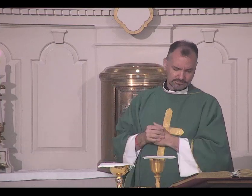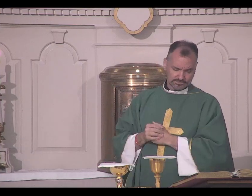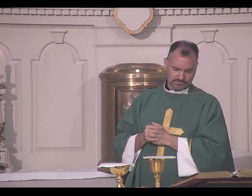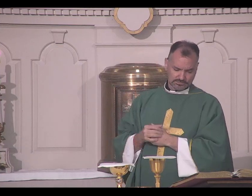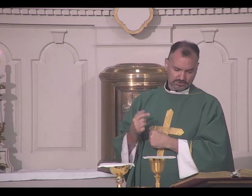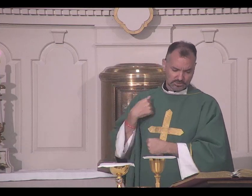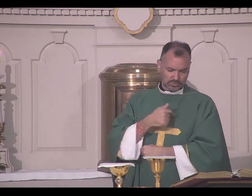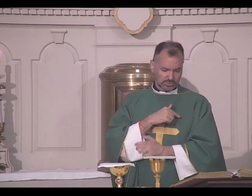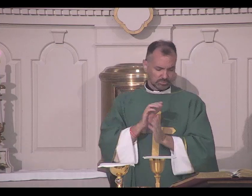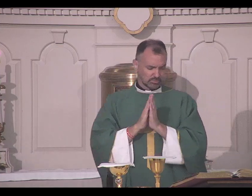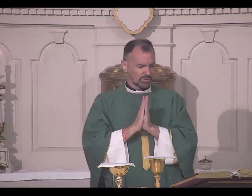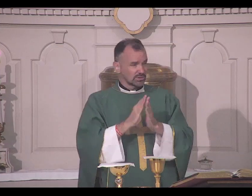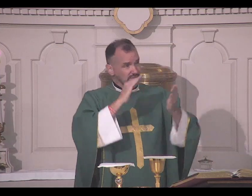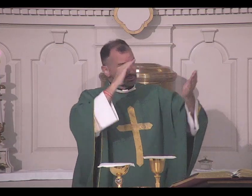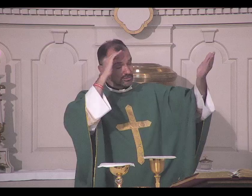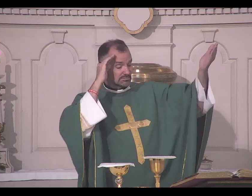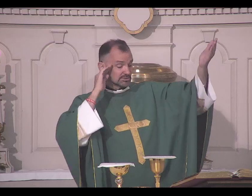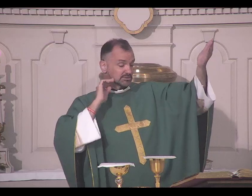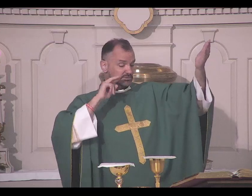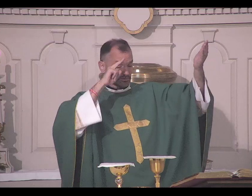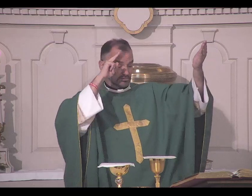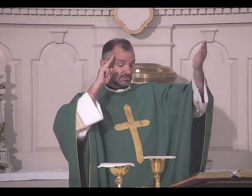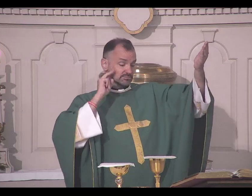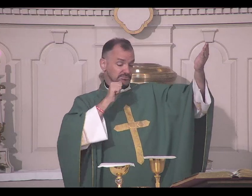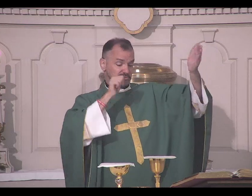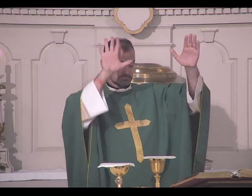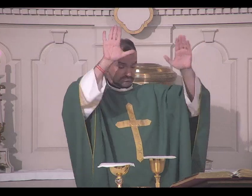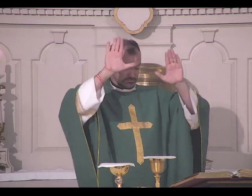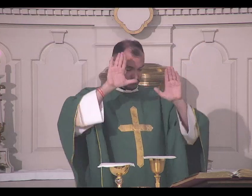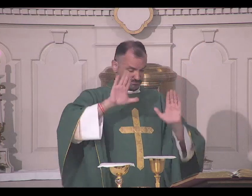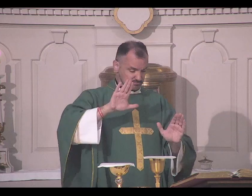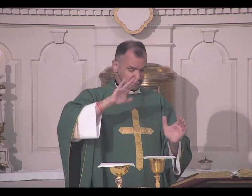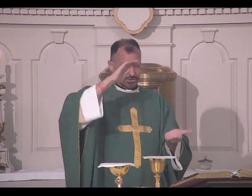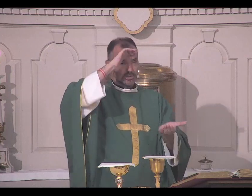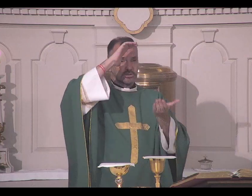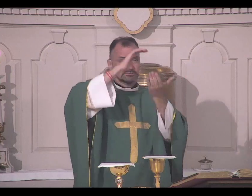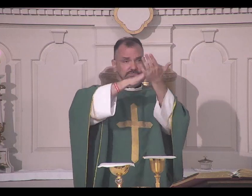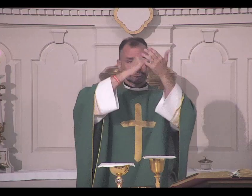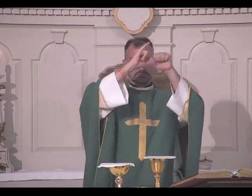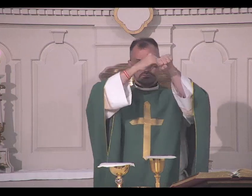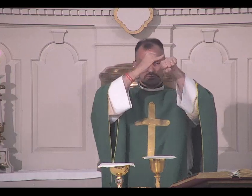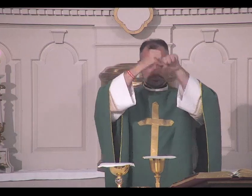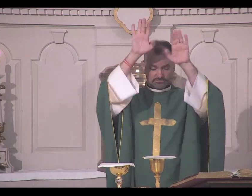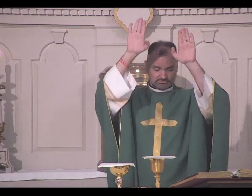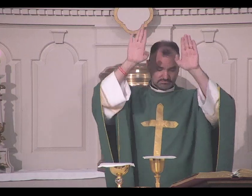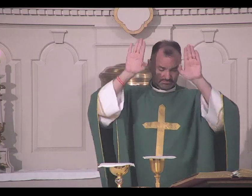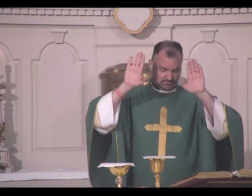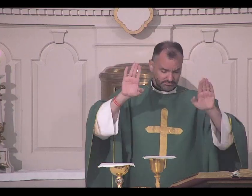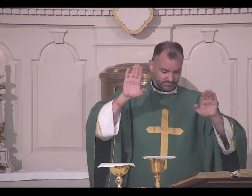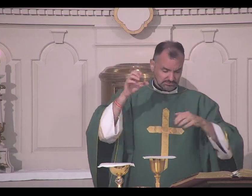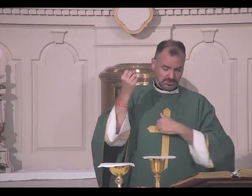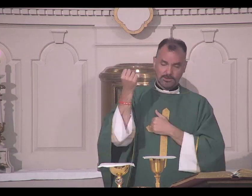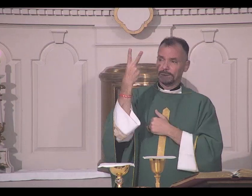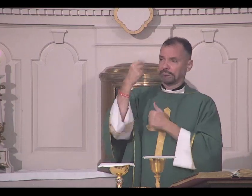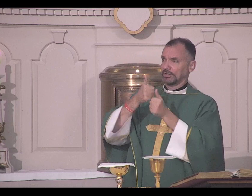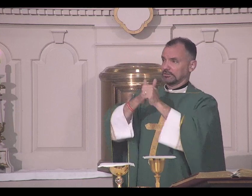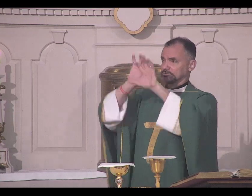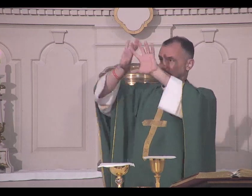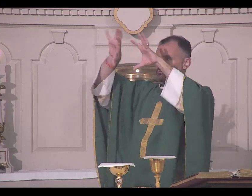Have mercy on us all, we pray, that with the Blessed Virgin Mary, Mother of God, with Blessed Joseph, her spouse, with the blessed apostles and all